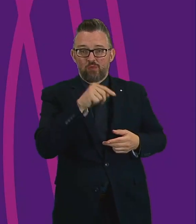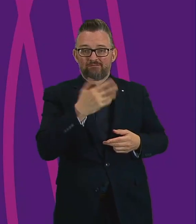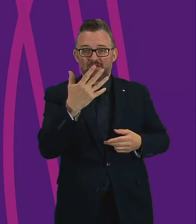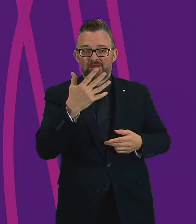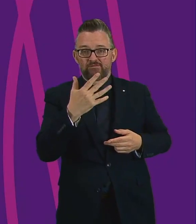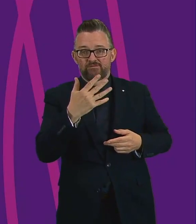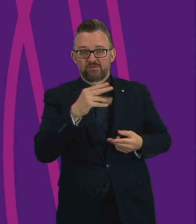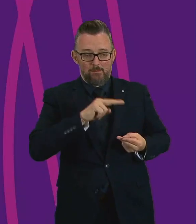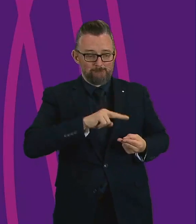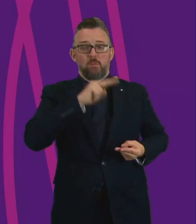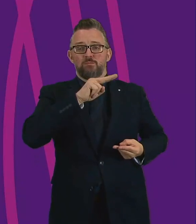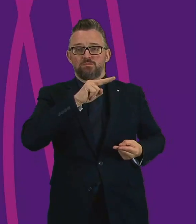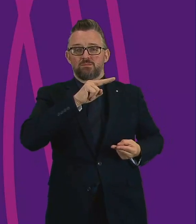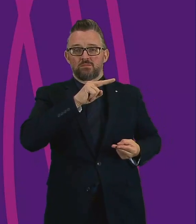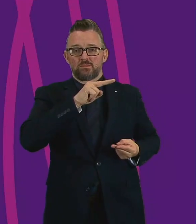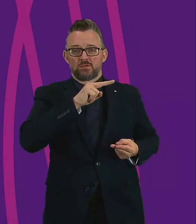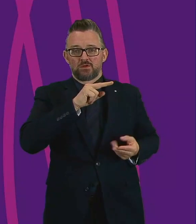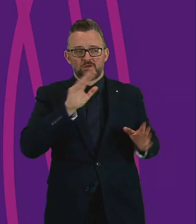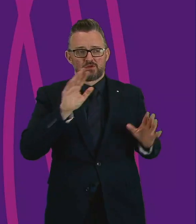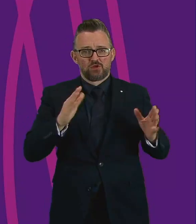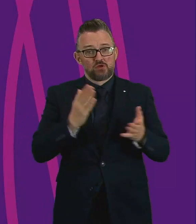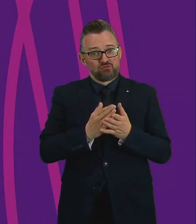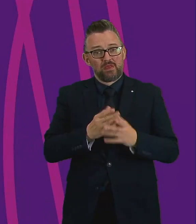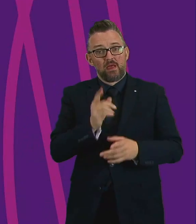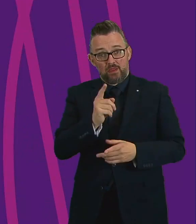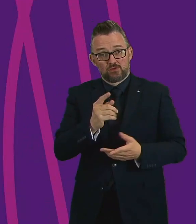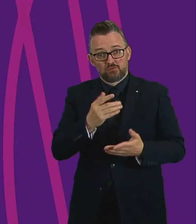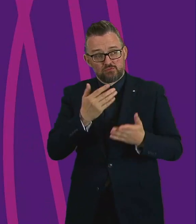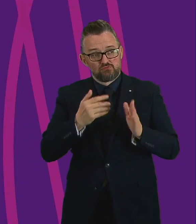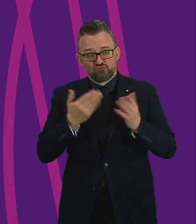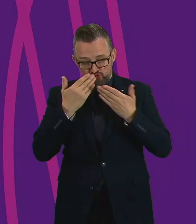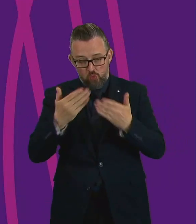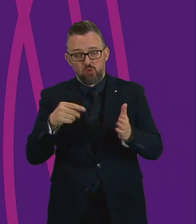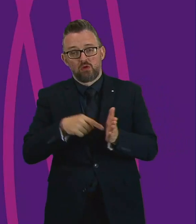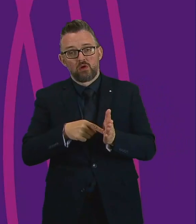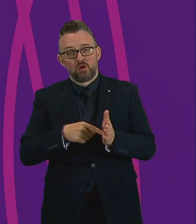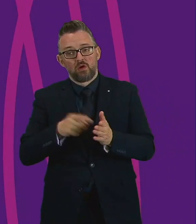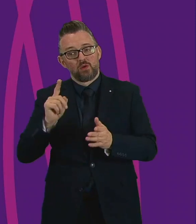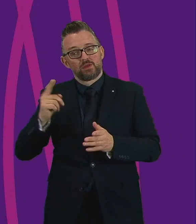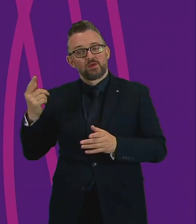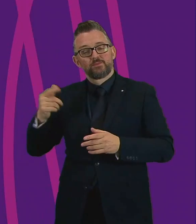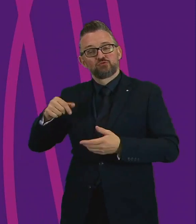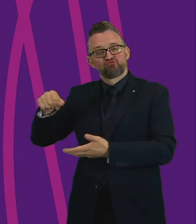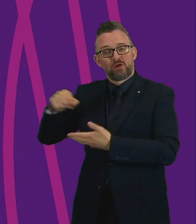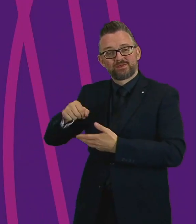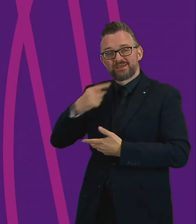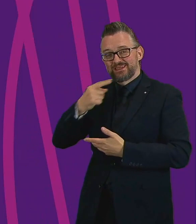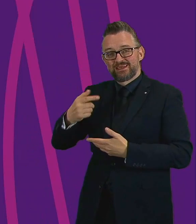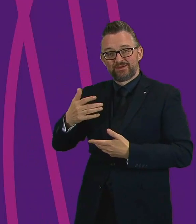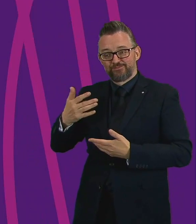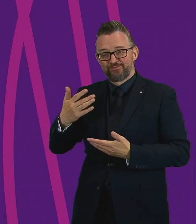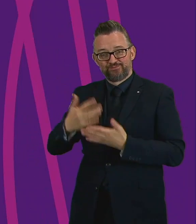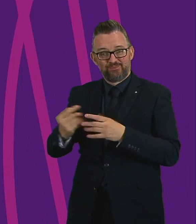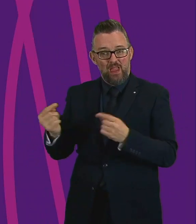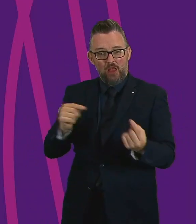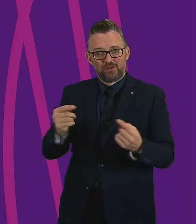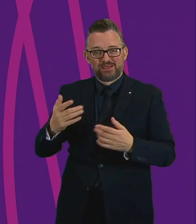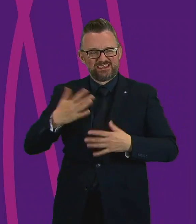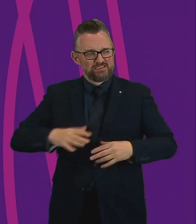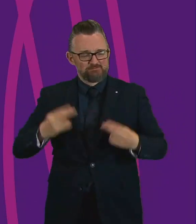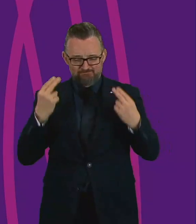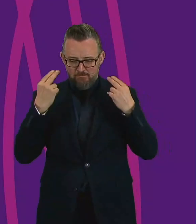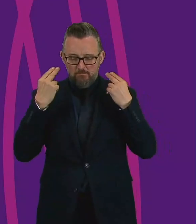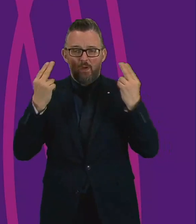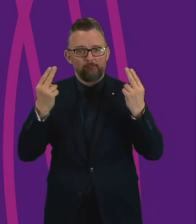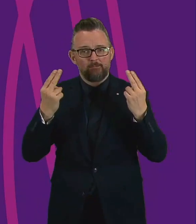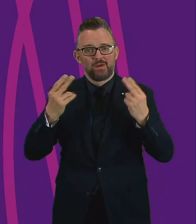12.5 boost to their income. Now, this is an example of what the Chancellor Rishi Sunak argued recently needs to be, and I quote, time to be bold and a